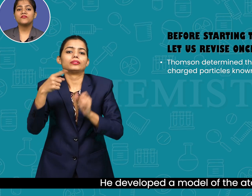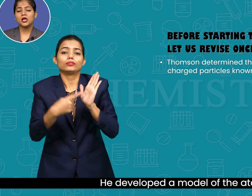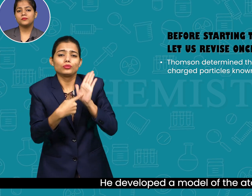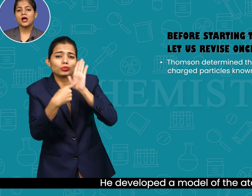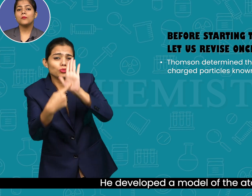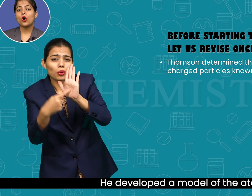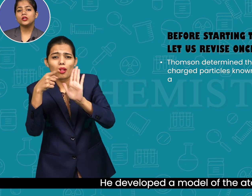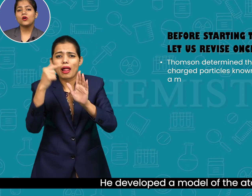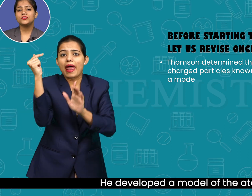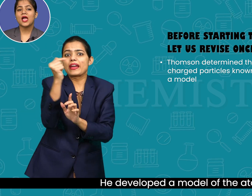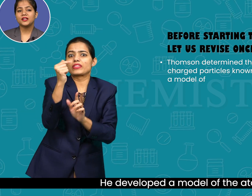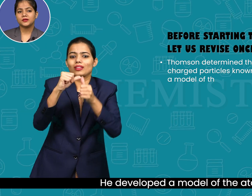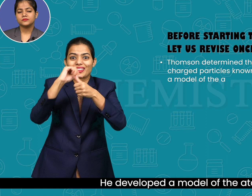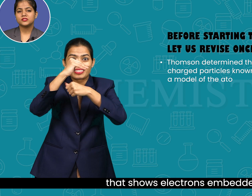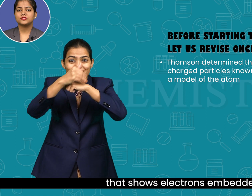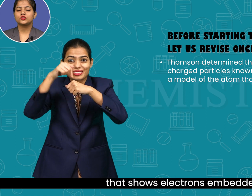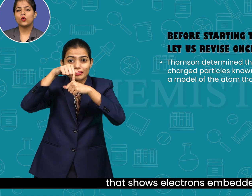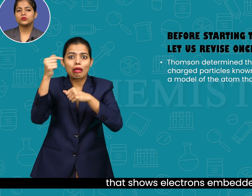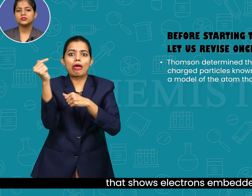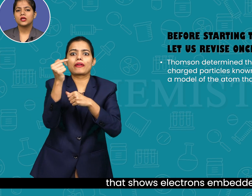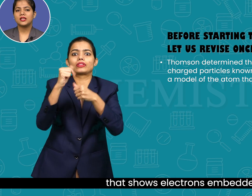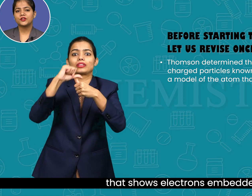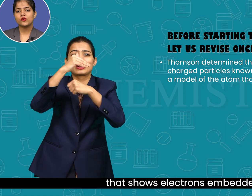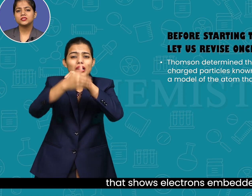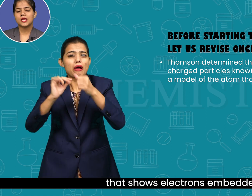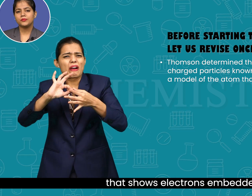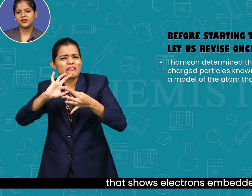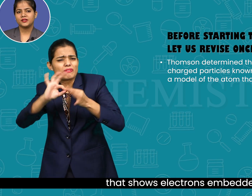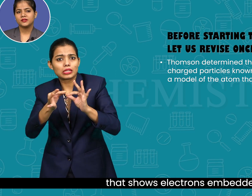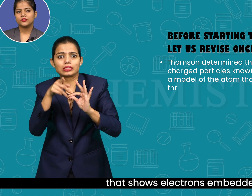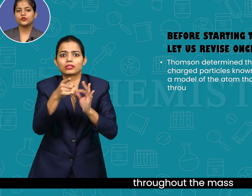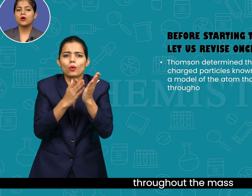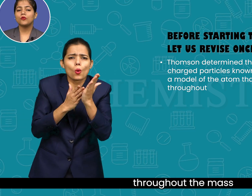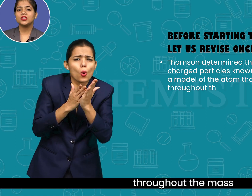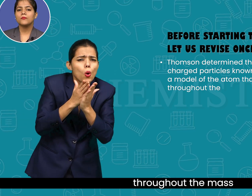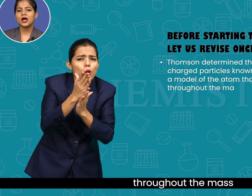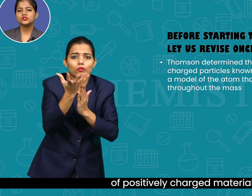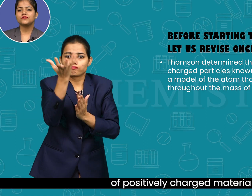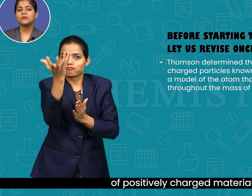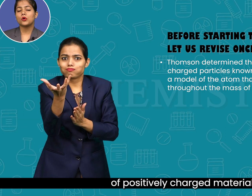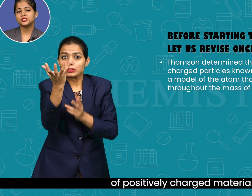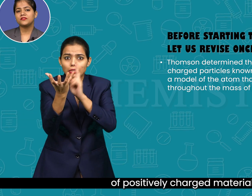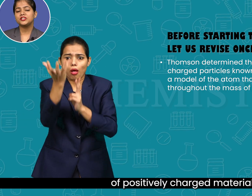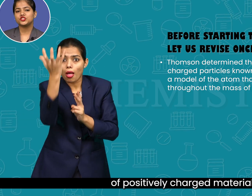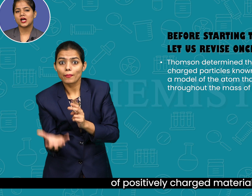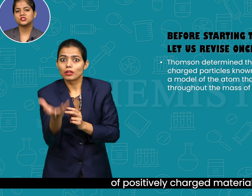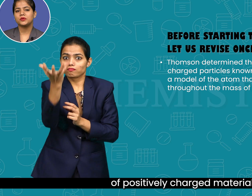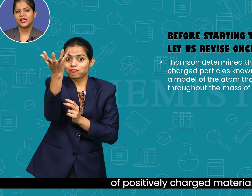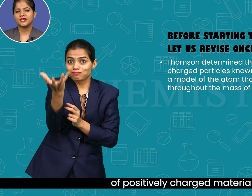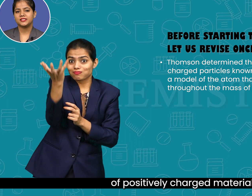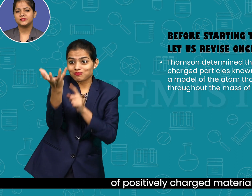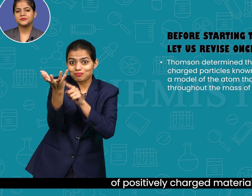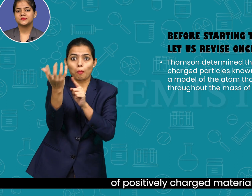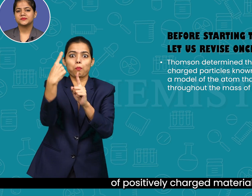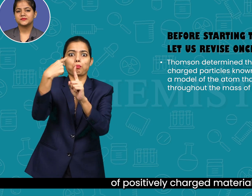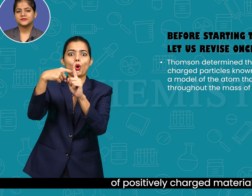He developed a model of the atom that shows electrons embedded throughout the mass of the positively charged